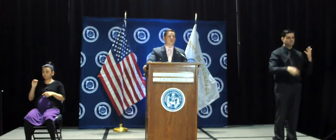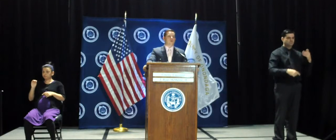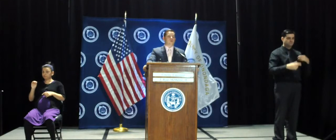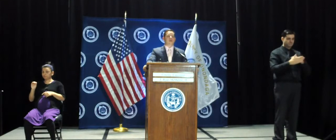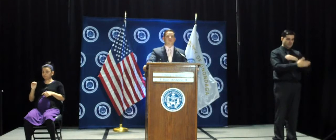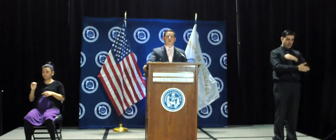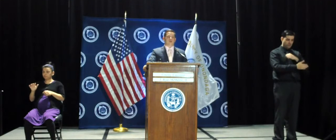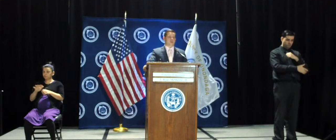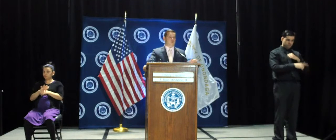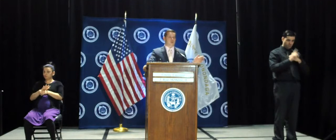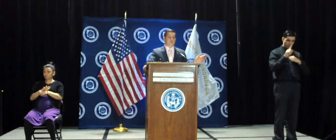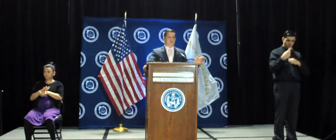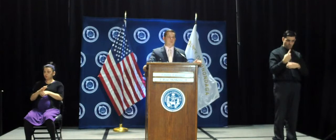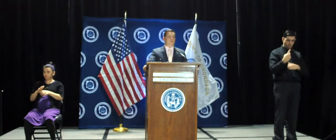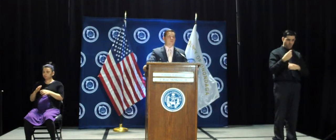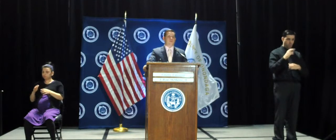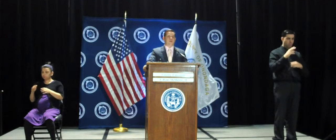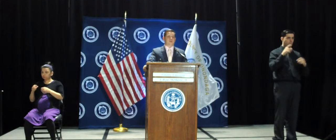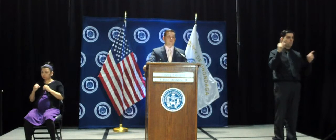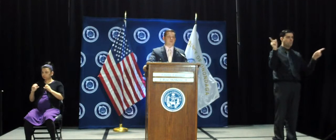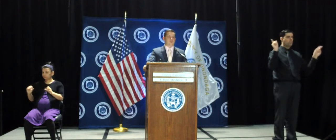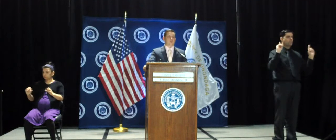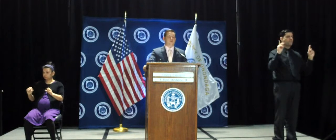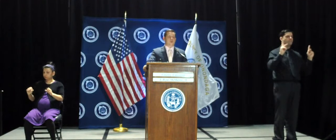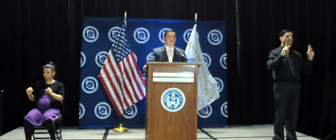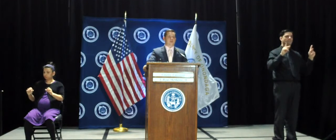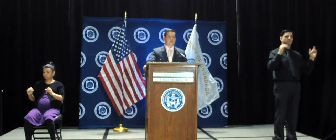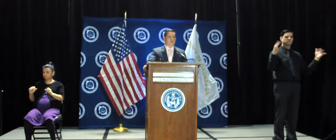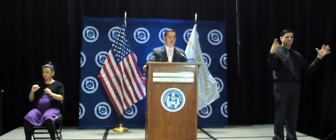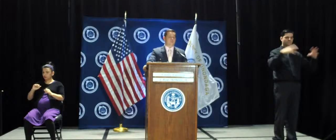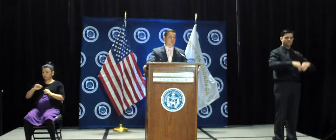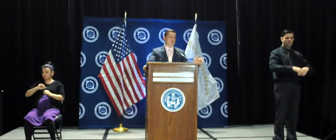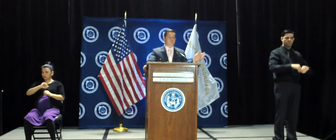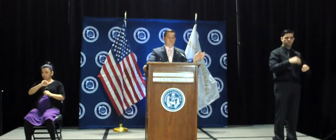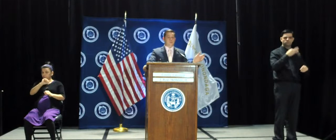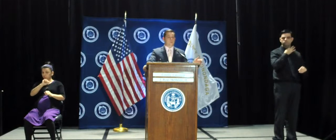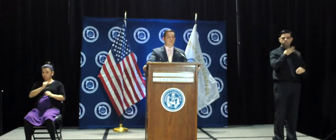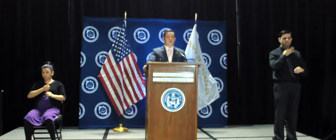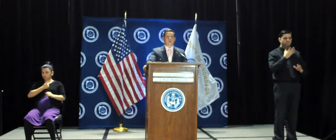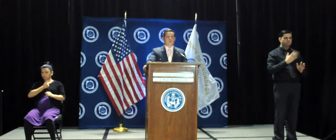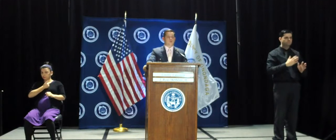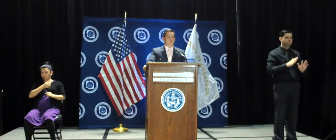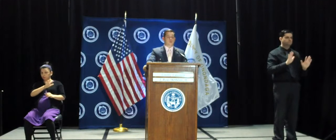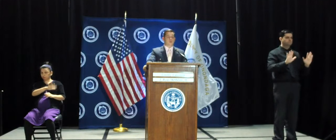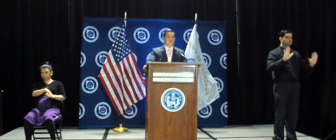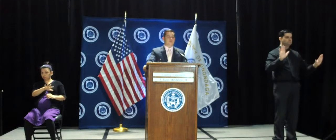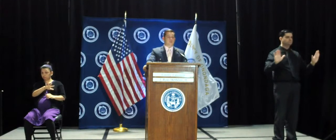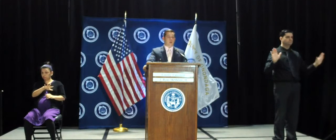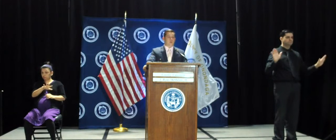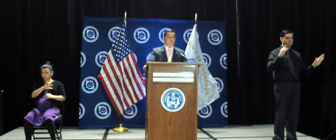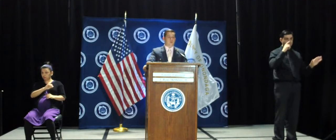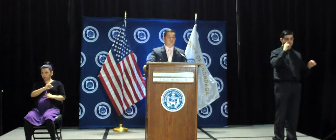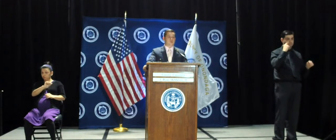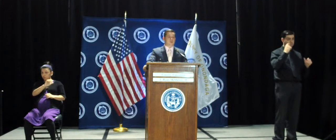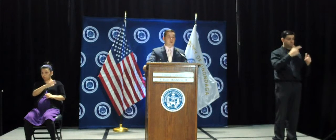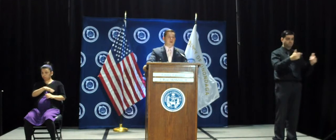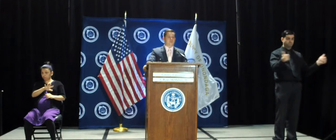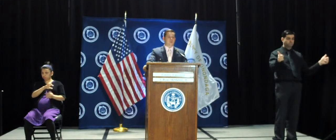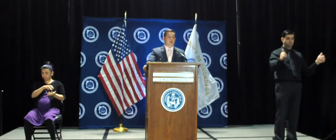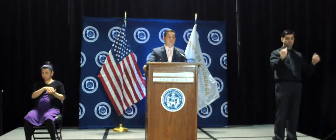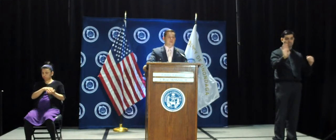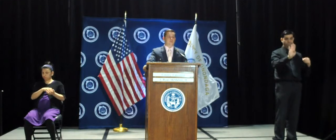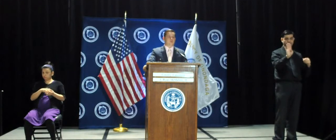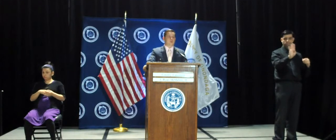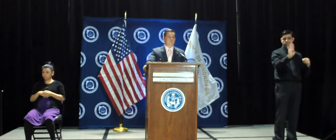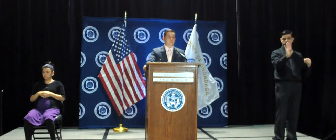players still involved? They certainly control their own space and their own real estate that they own. And I'm sure those two entities will probably be interested in an